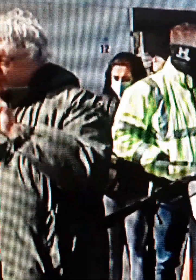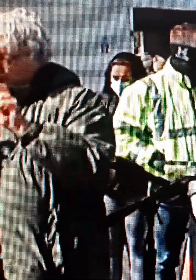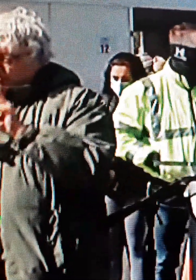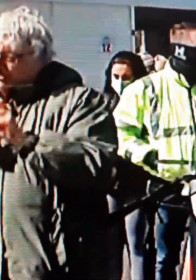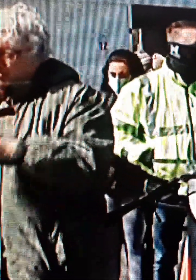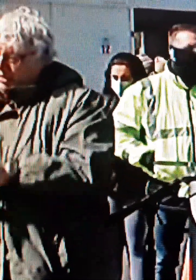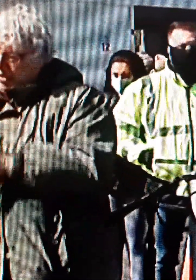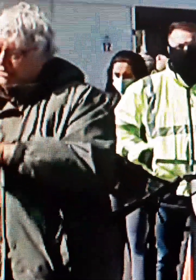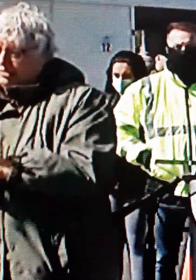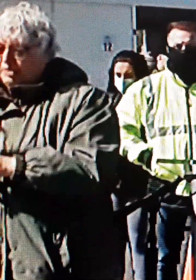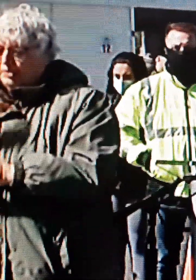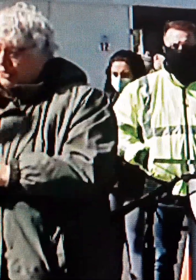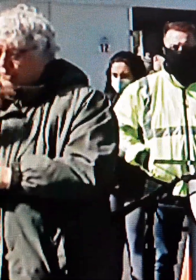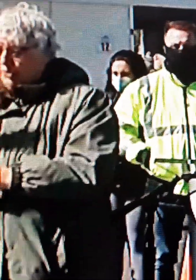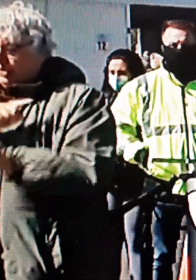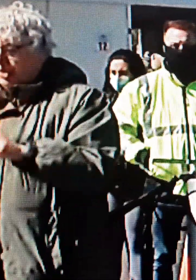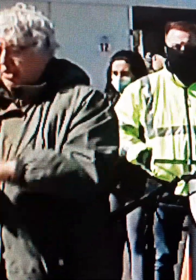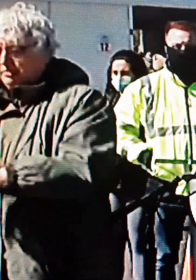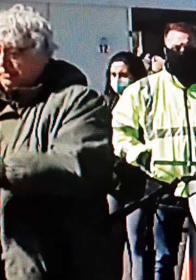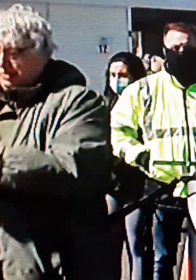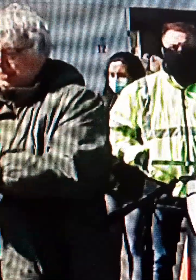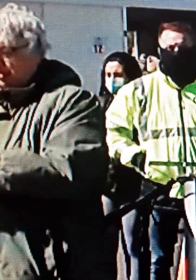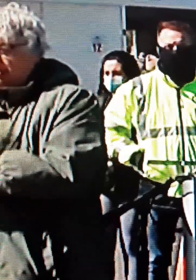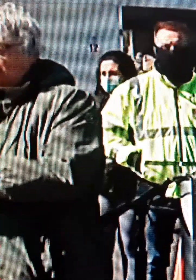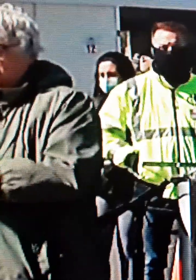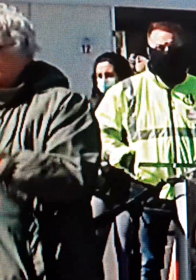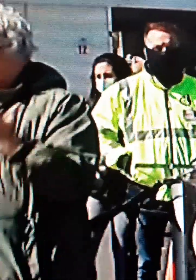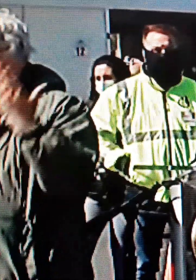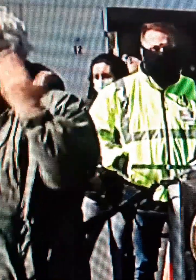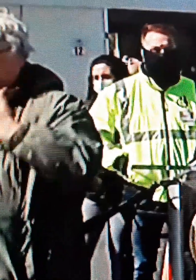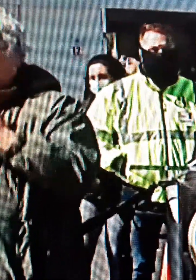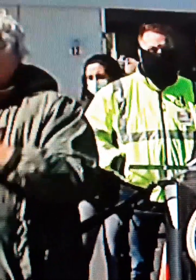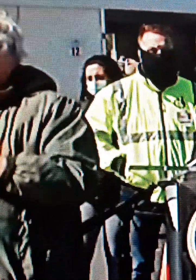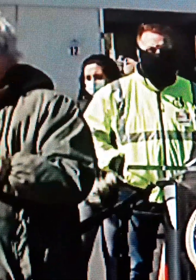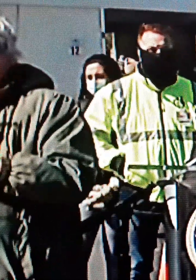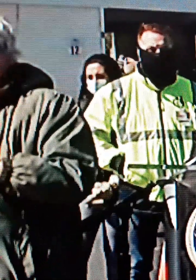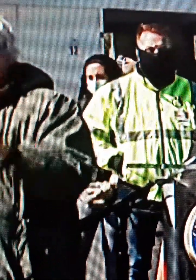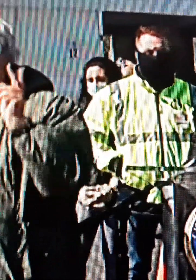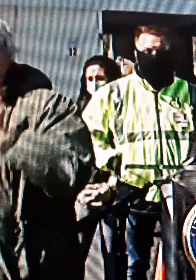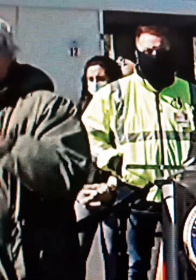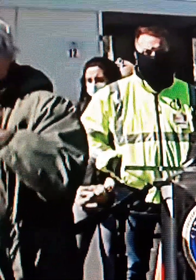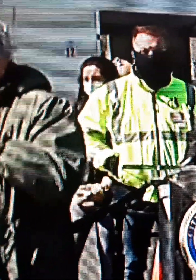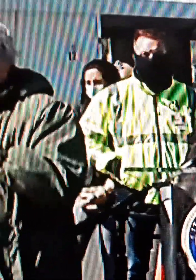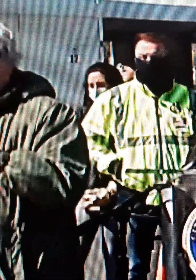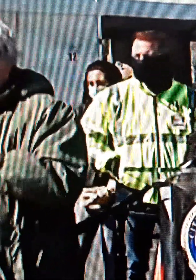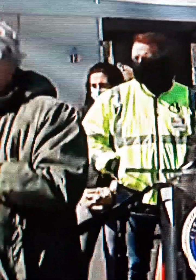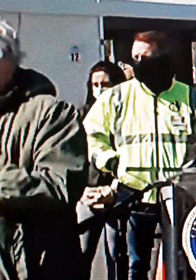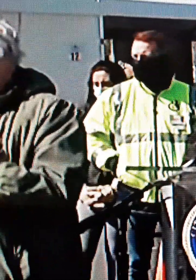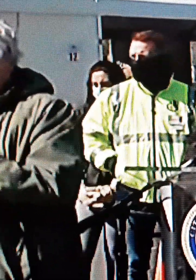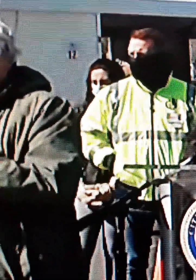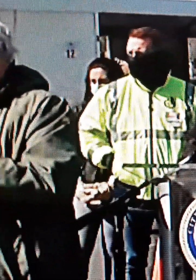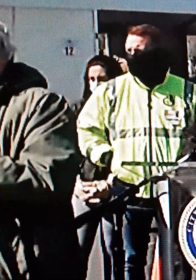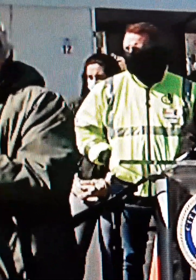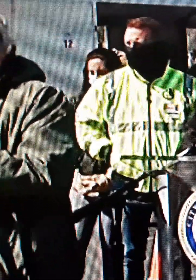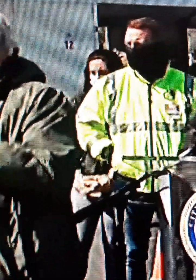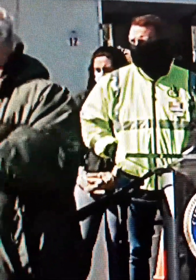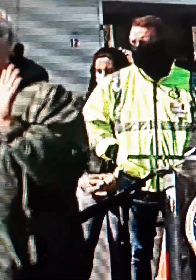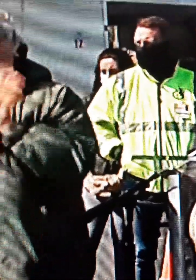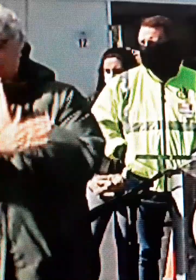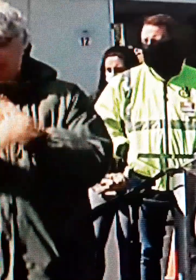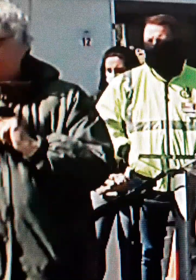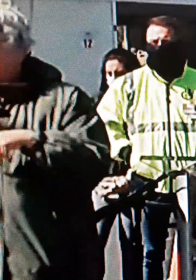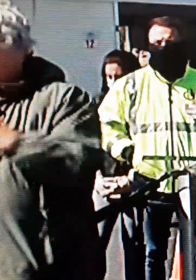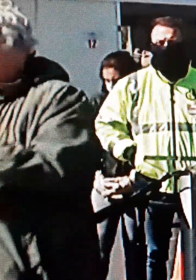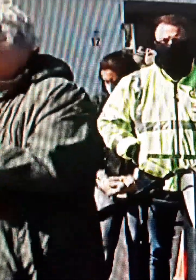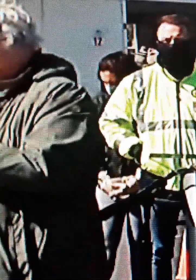scrutinized who you're dealing with, because there will be a lot of fake contractors coming around that will take your money and provide nothing. The last